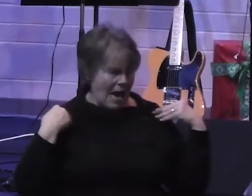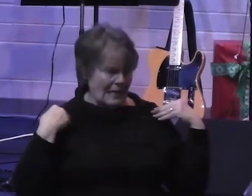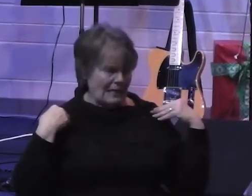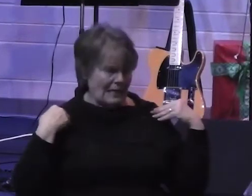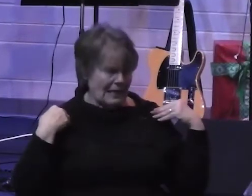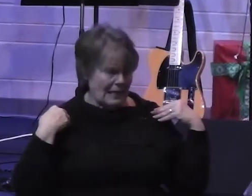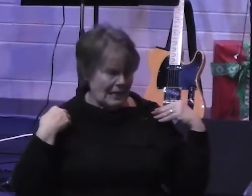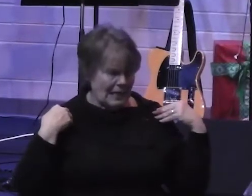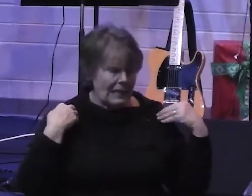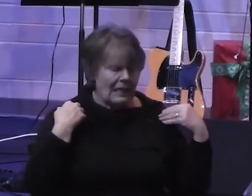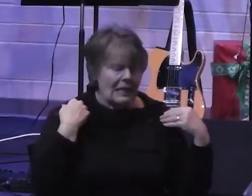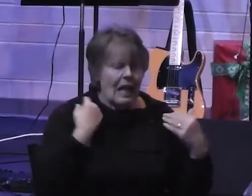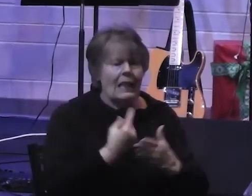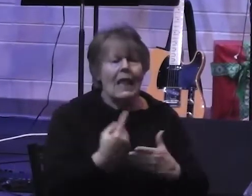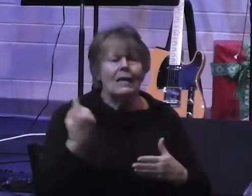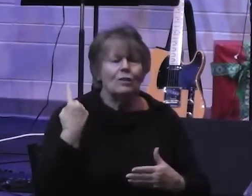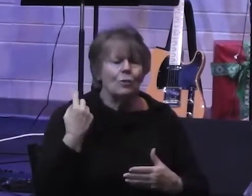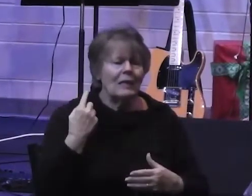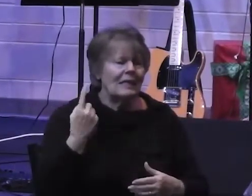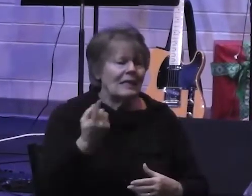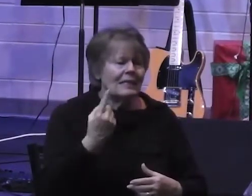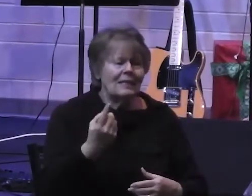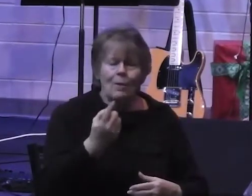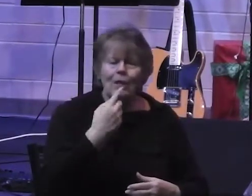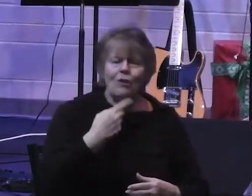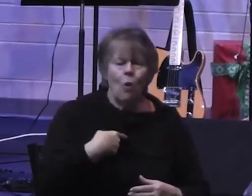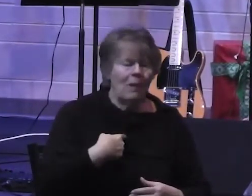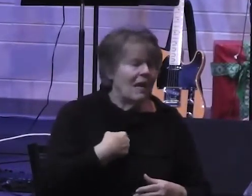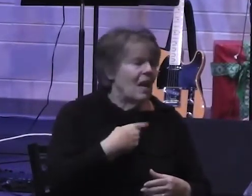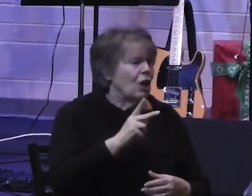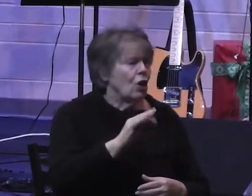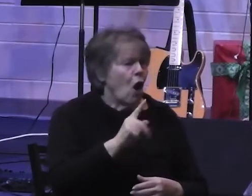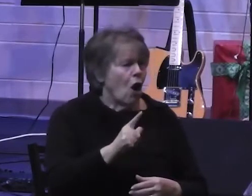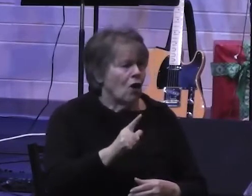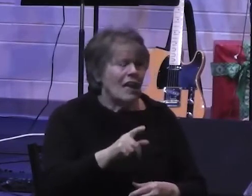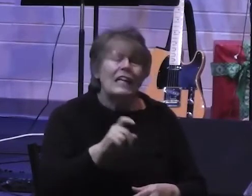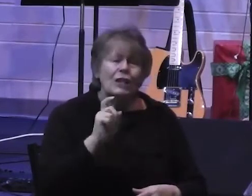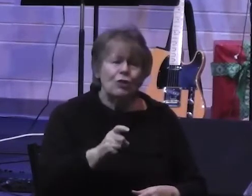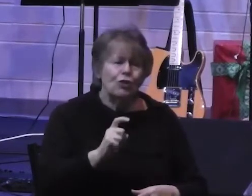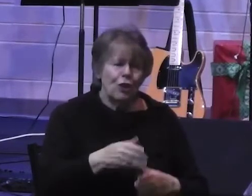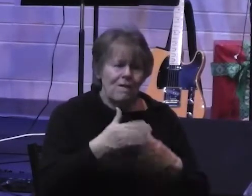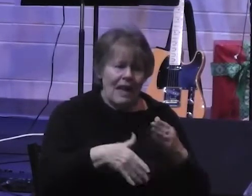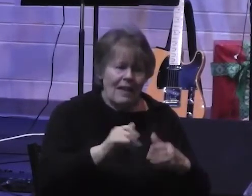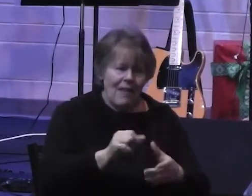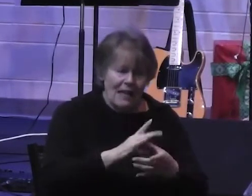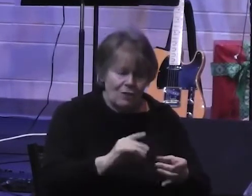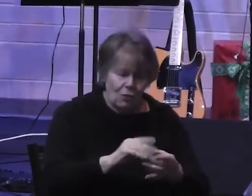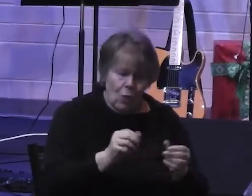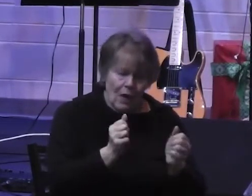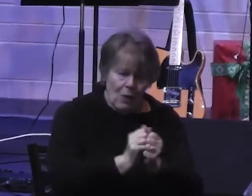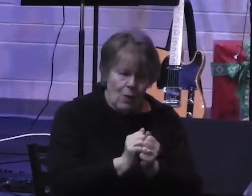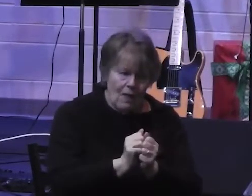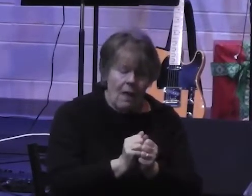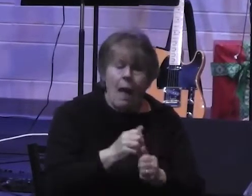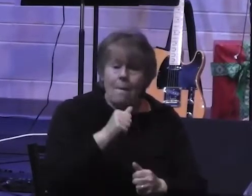Somebody said to me afterwards, Carl, how you should have ended that story was, parents, if